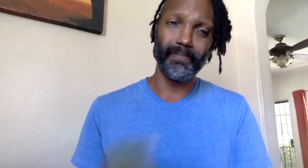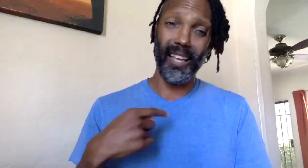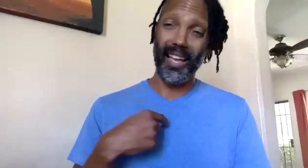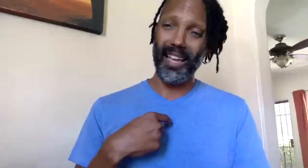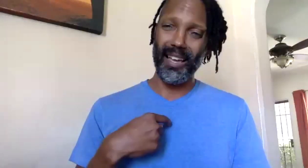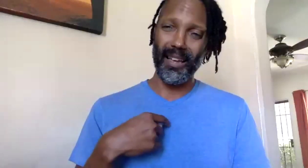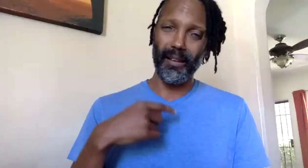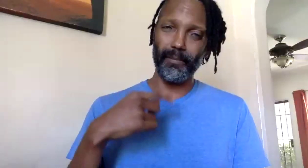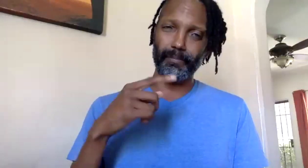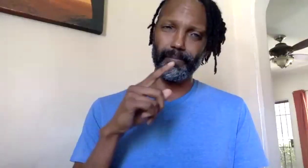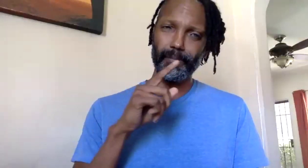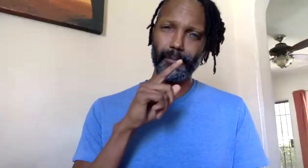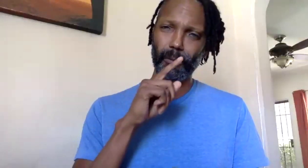chat.